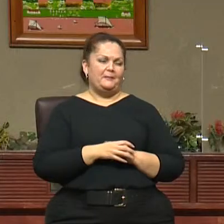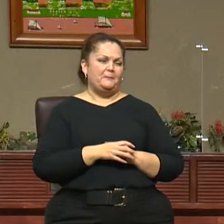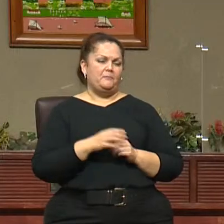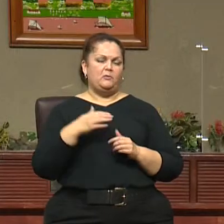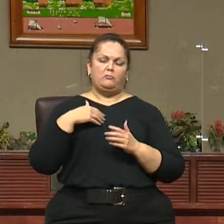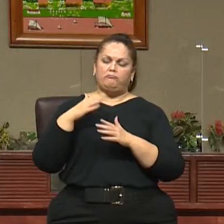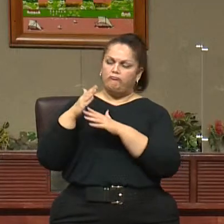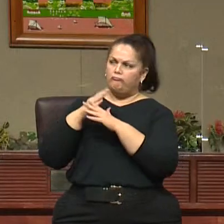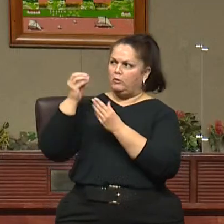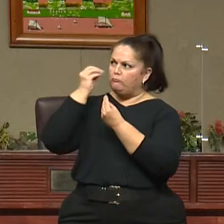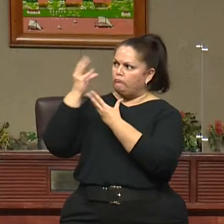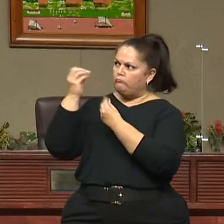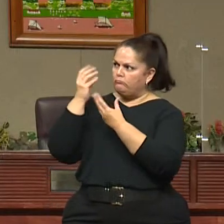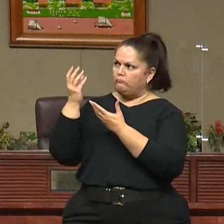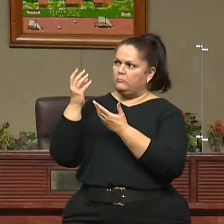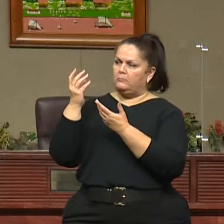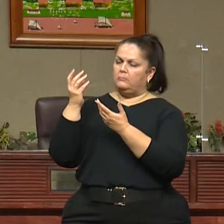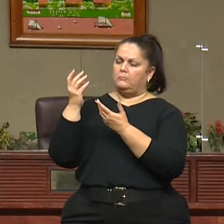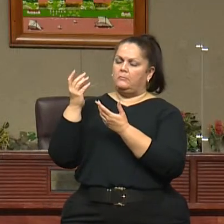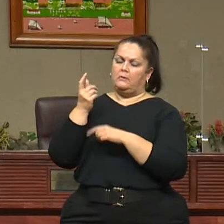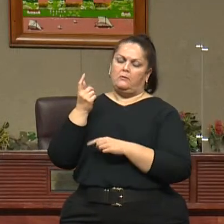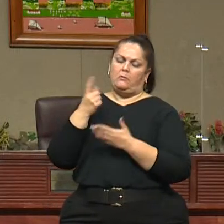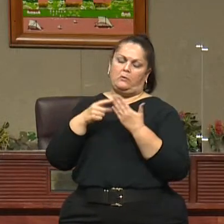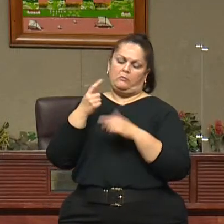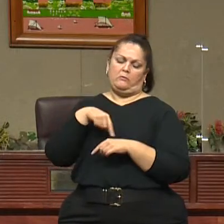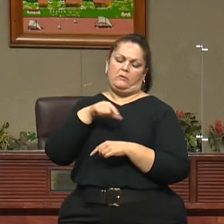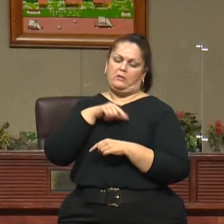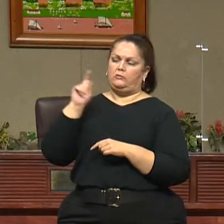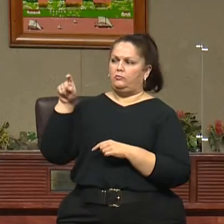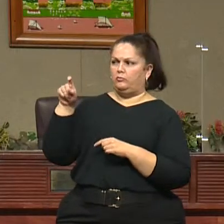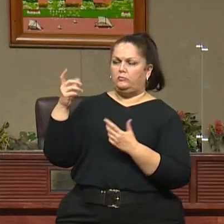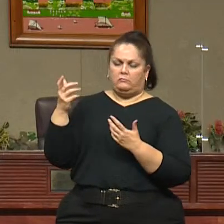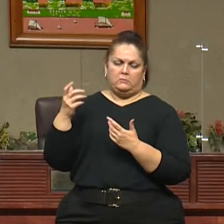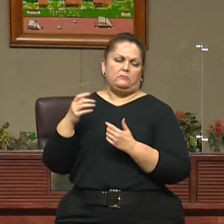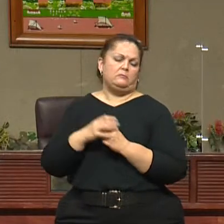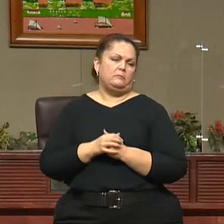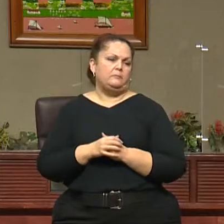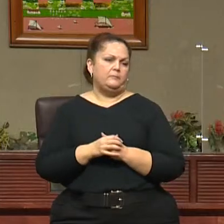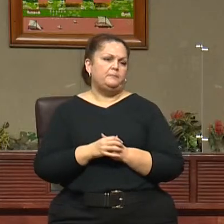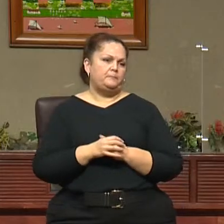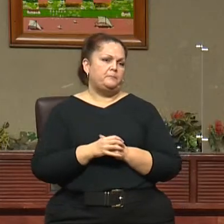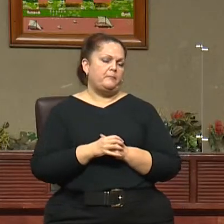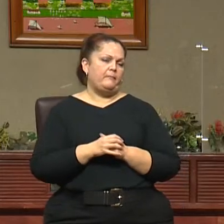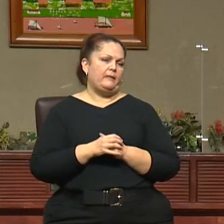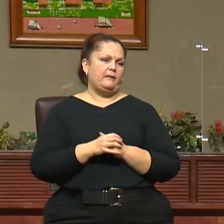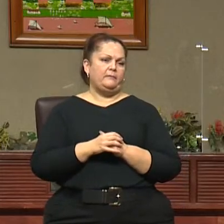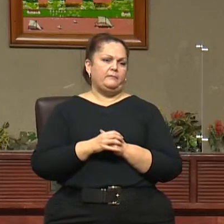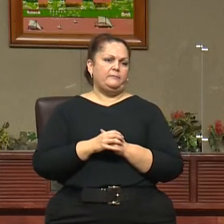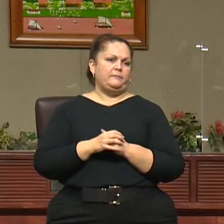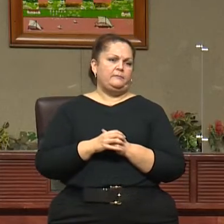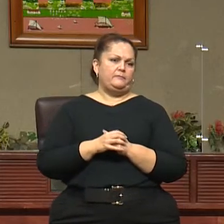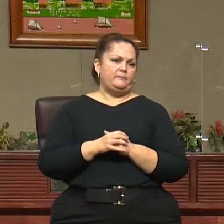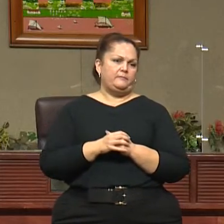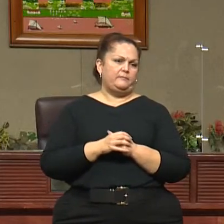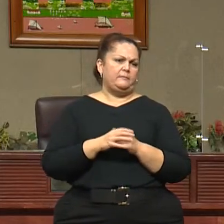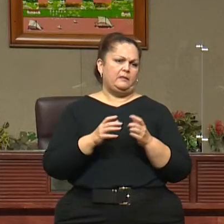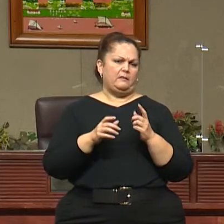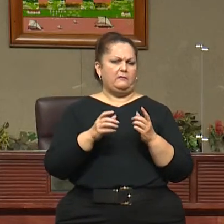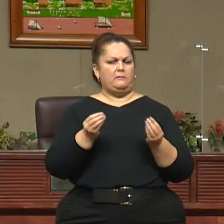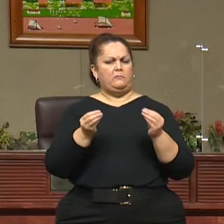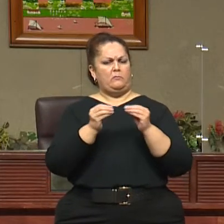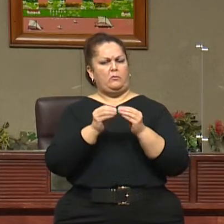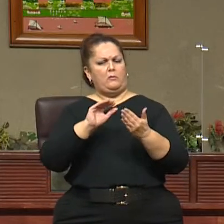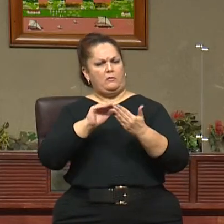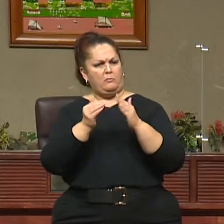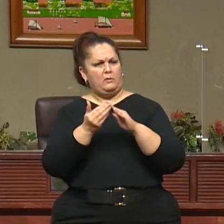think the eligible criteria should be. And there are other communities or neighborhoods that